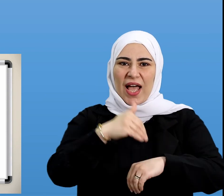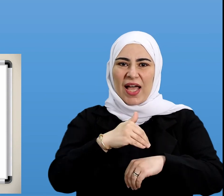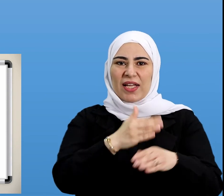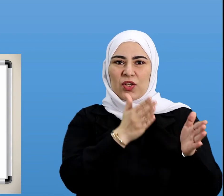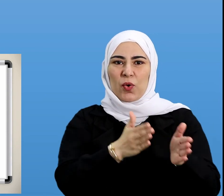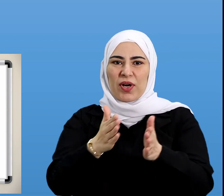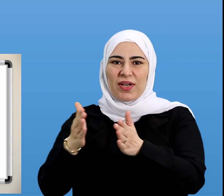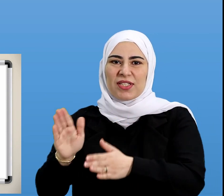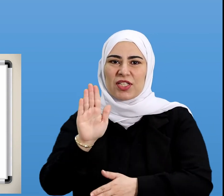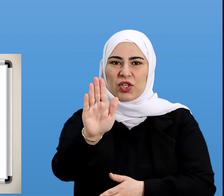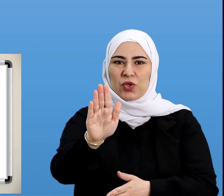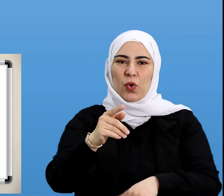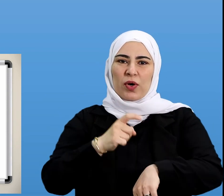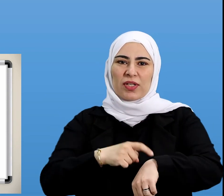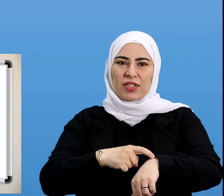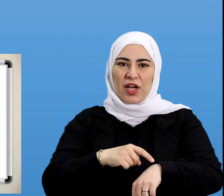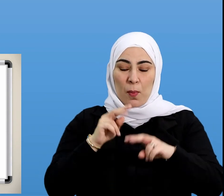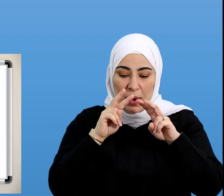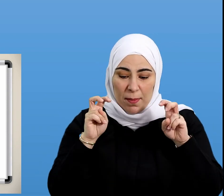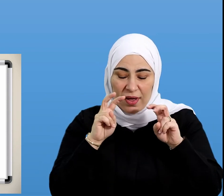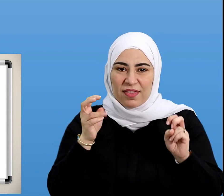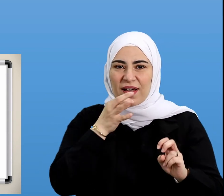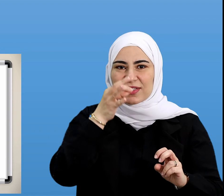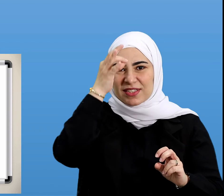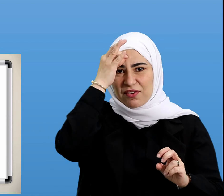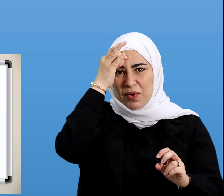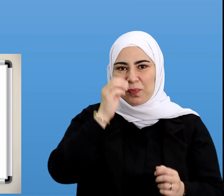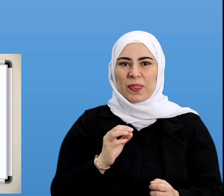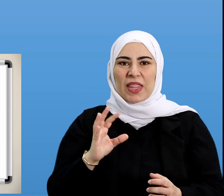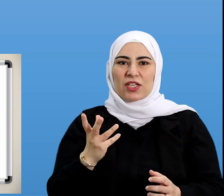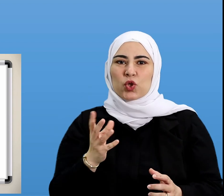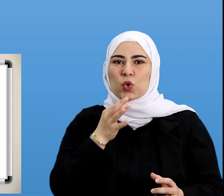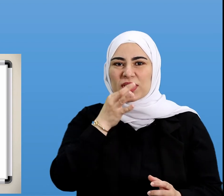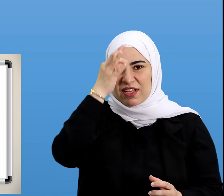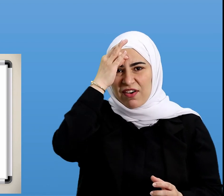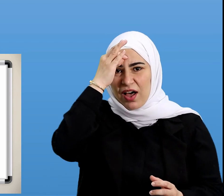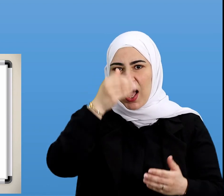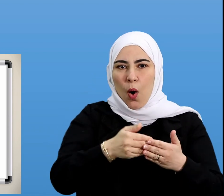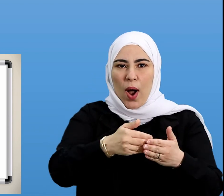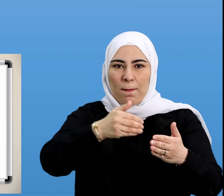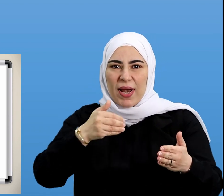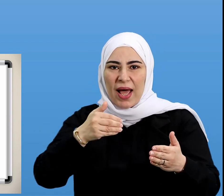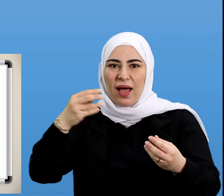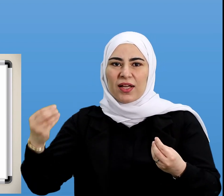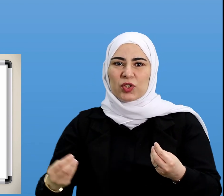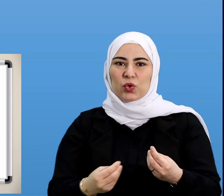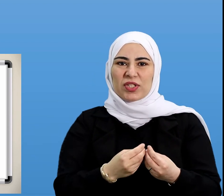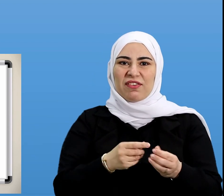organizing your time. Look here, we added the intensifier before the adjective. How about B? They are preoccupied